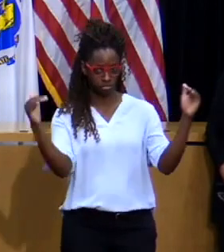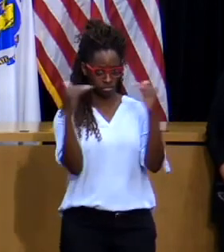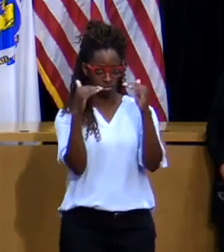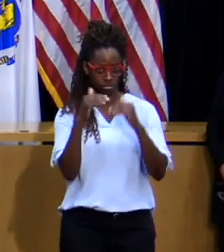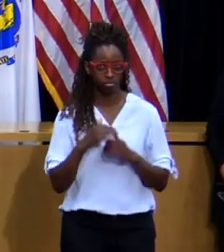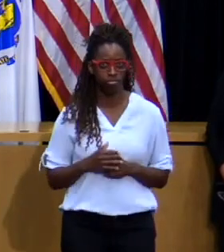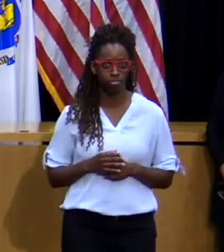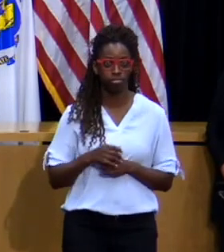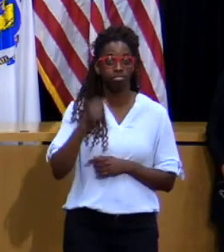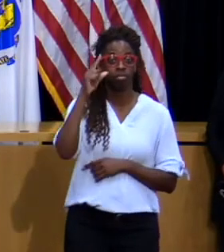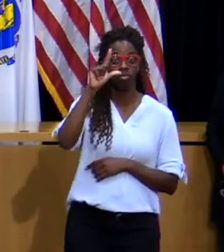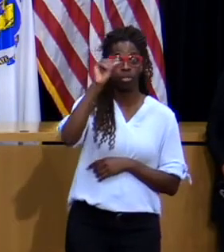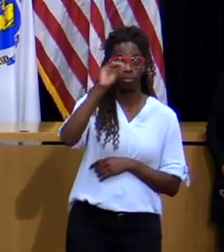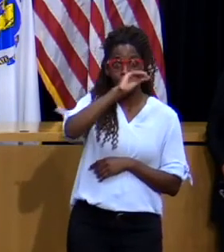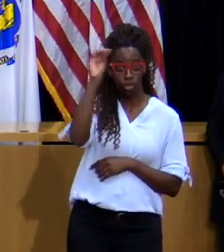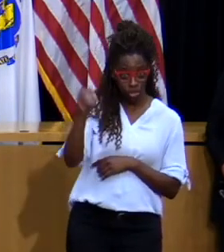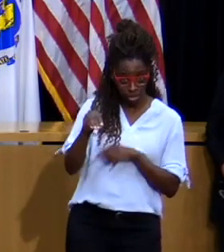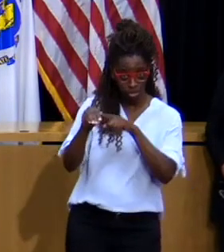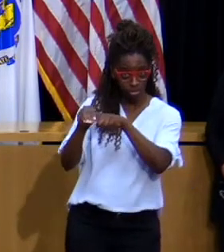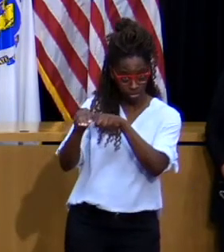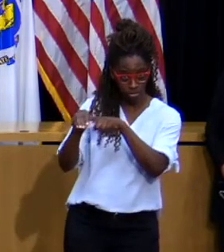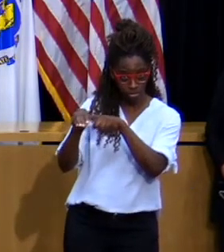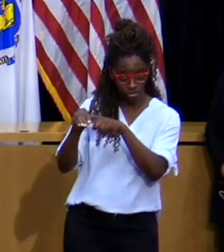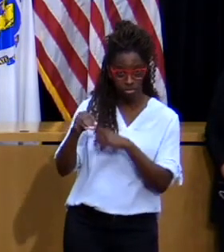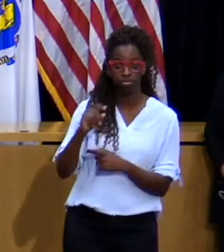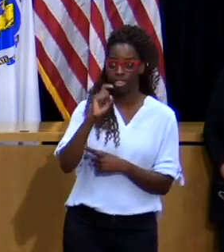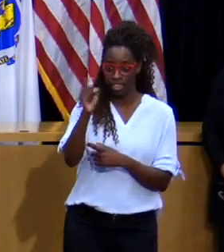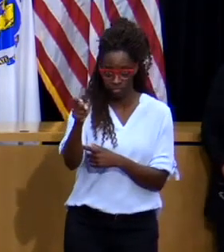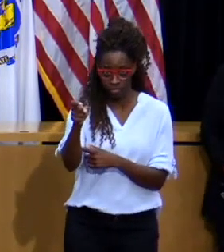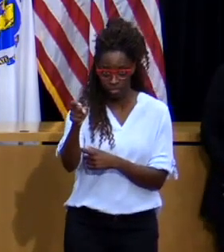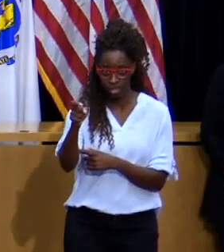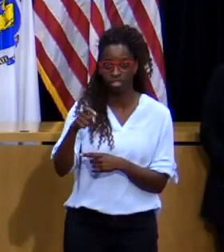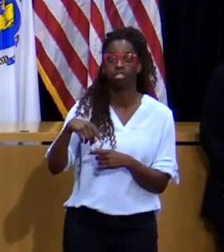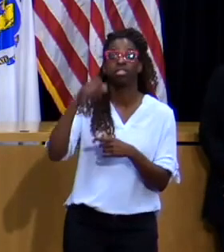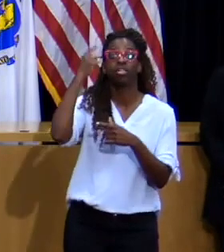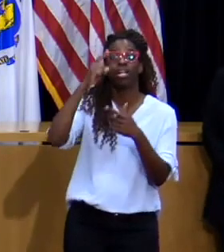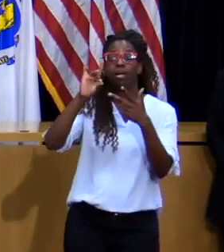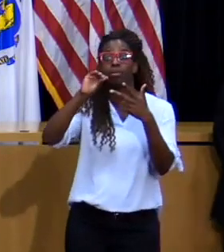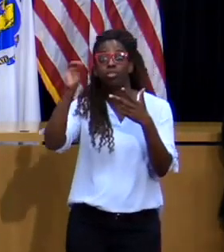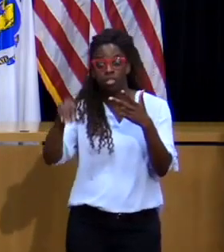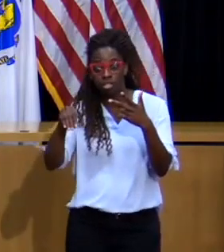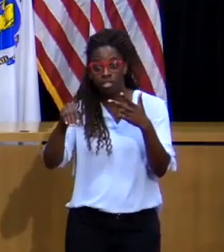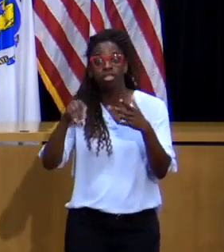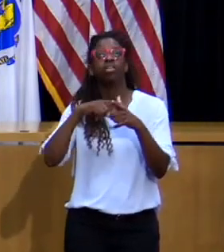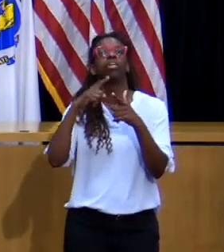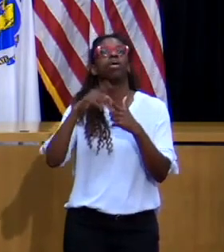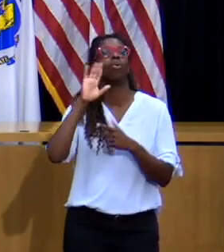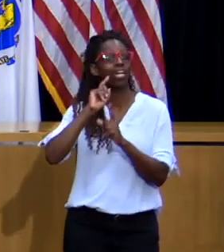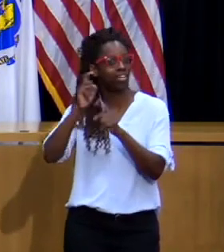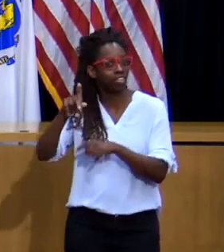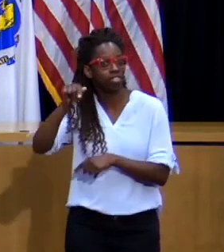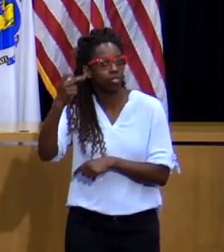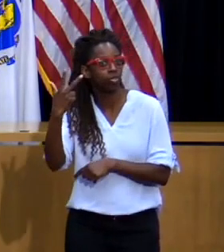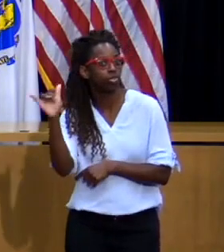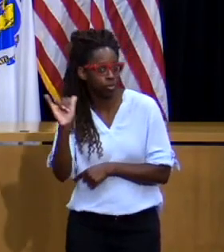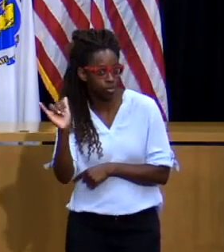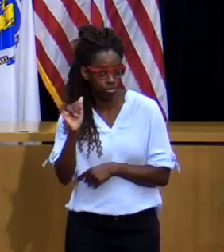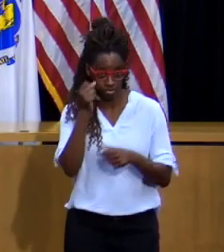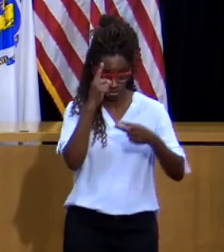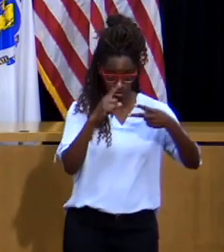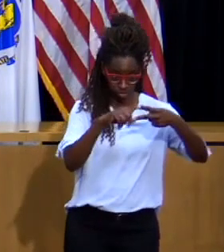doing the general population to really ensure that those communities, we have 351 communities in Massachusetts, to really ensure that those were